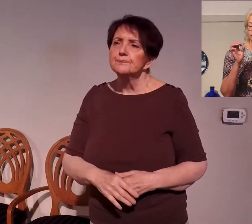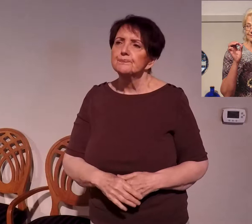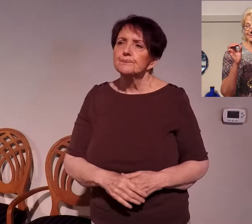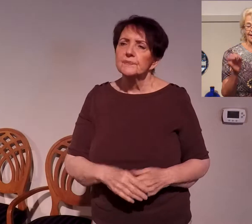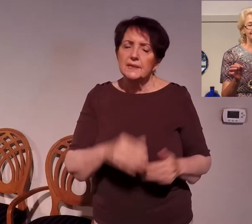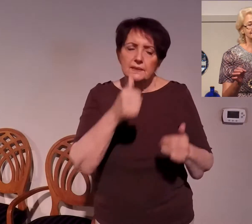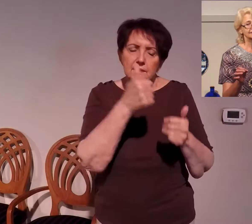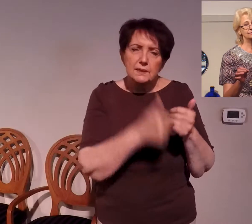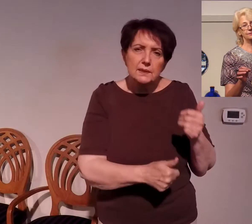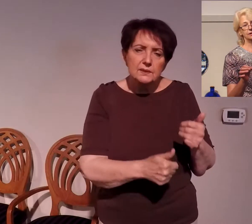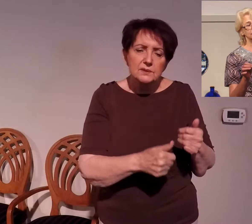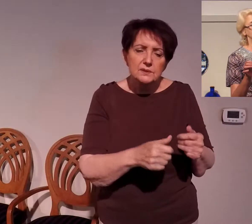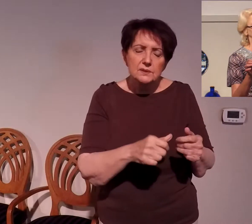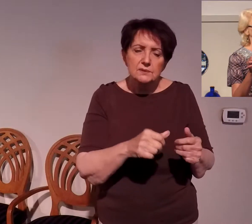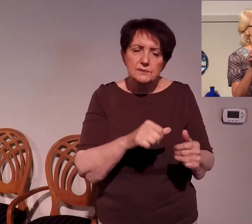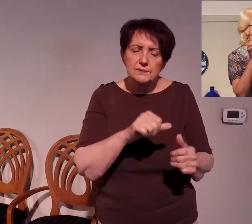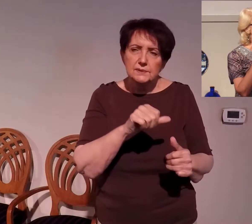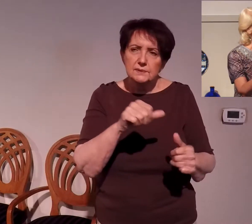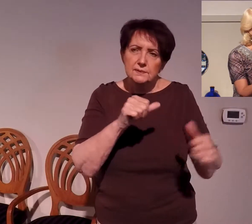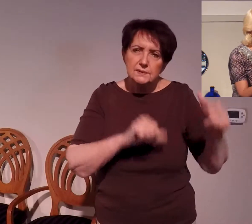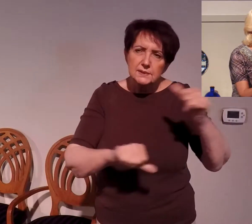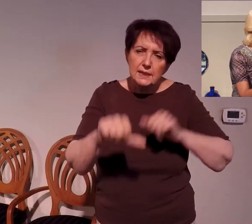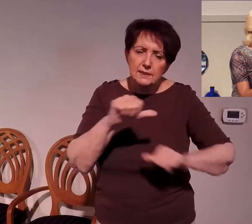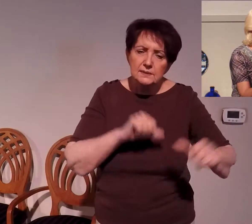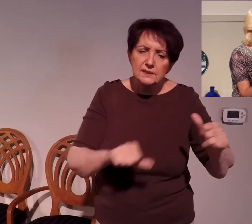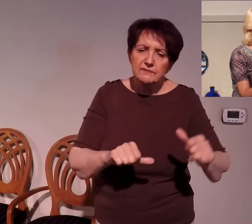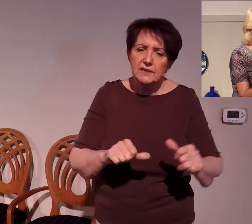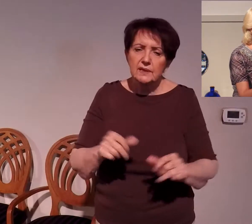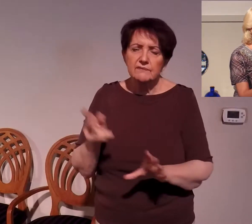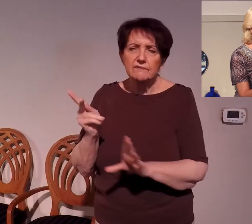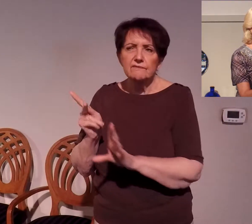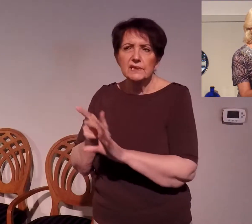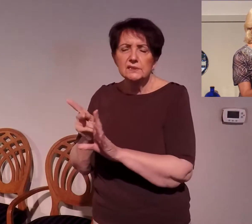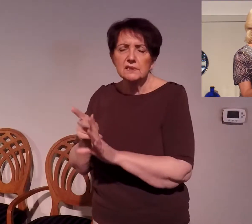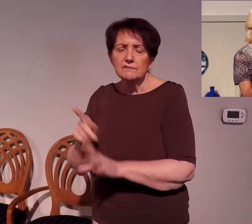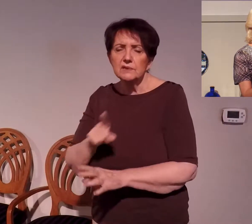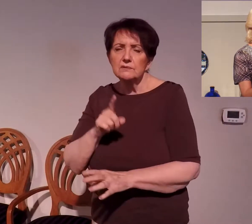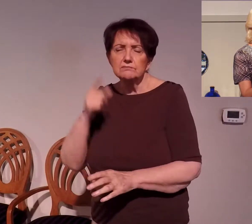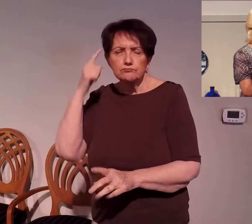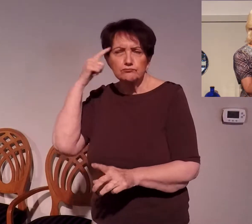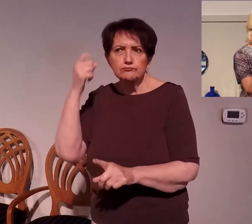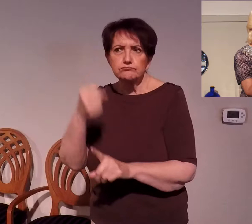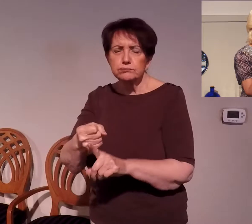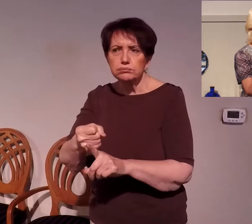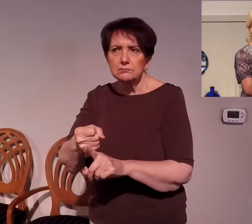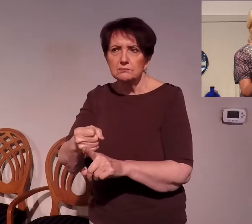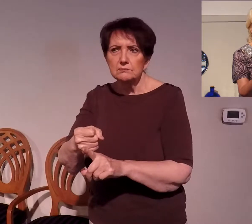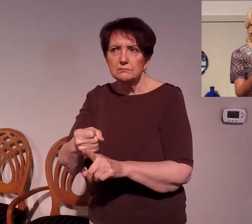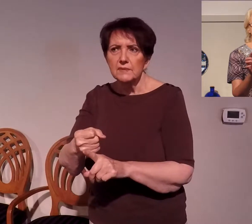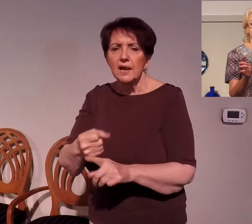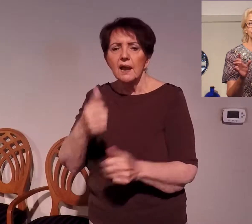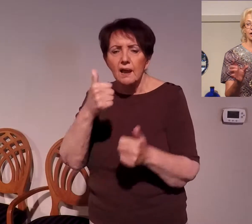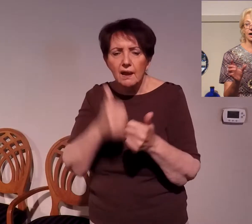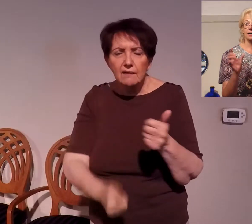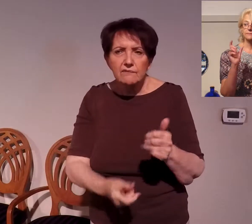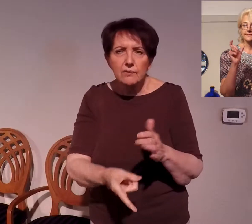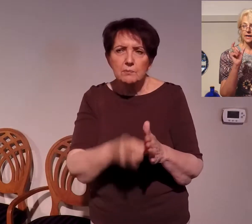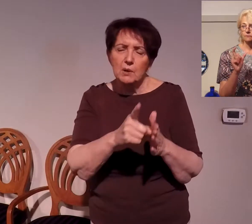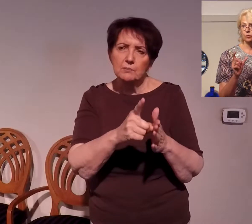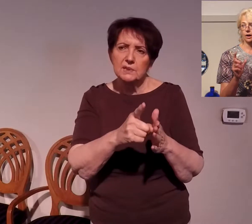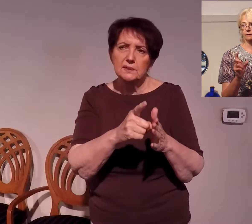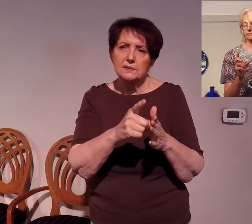every scientific and philosophical revelation. Every moment, each